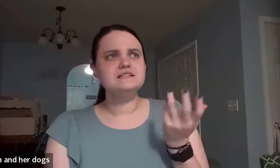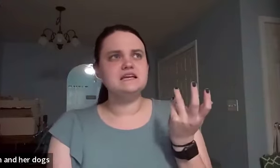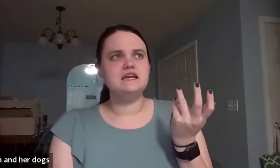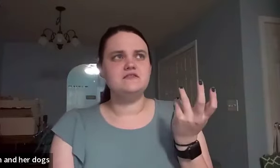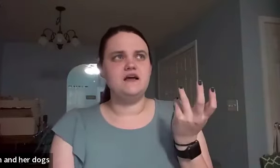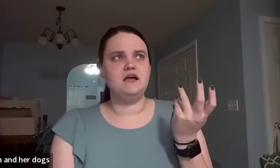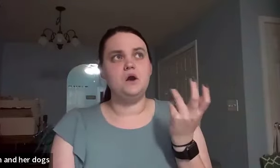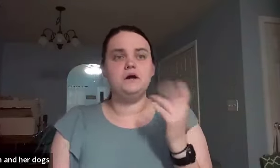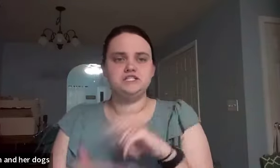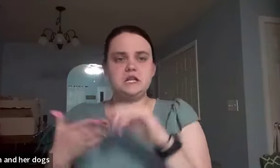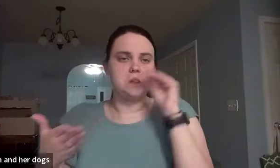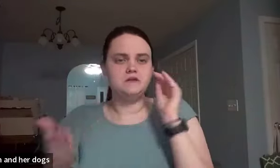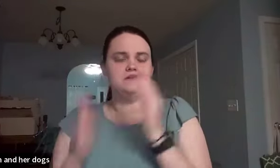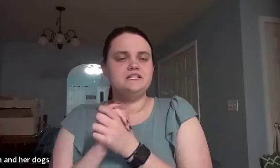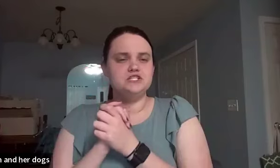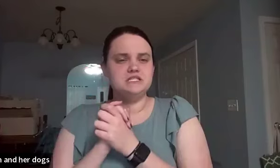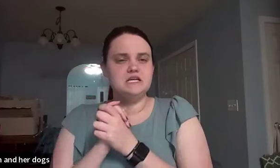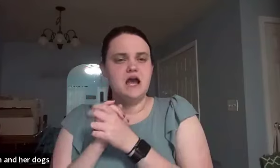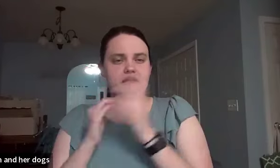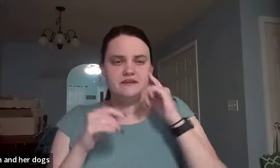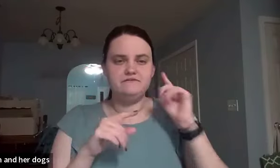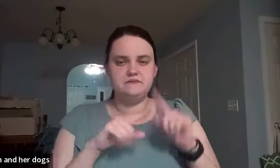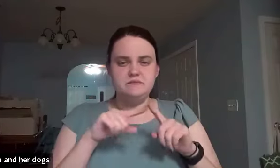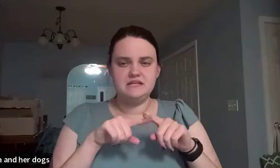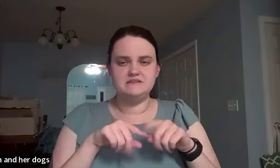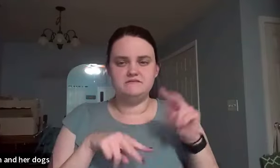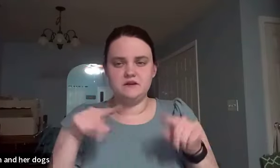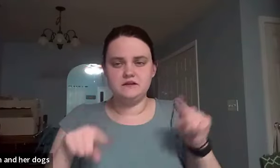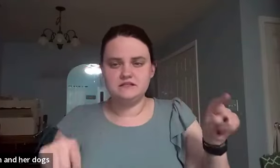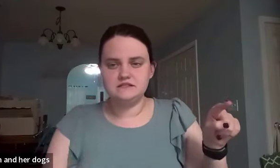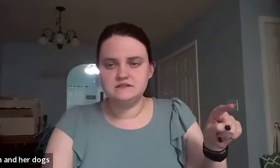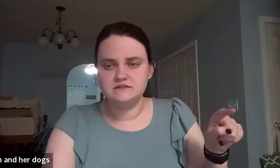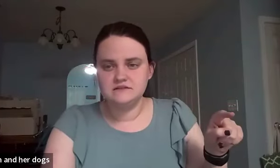Not saying that like, oh, I just didn't learn them. It's just, I think it depends and varies.